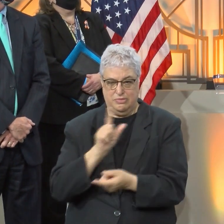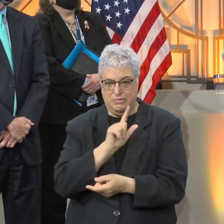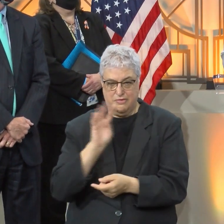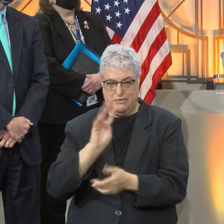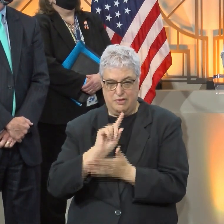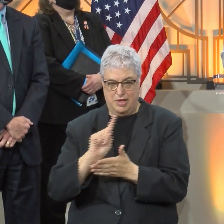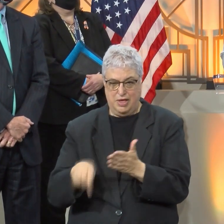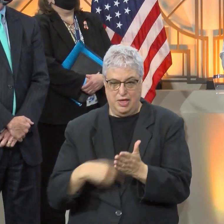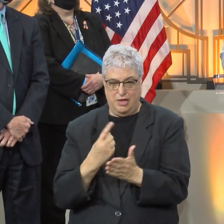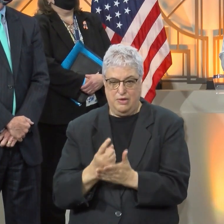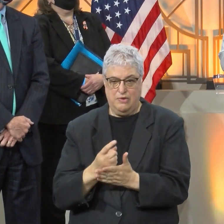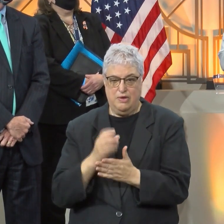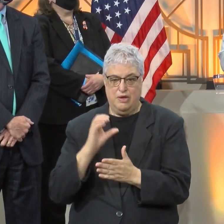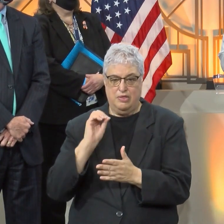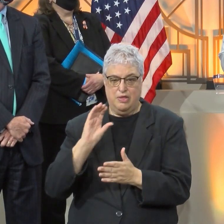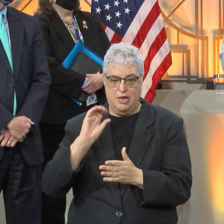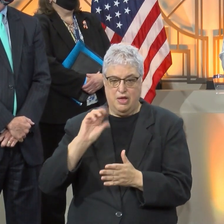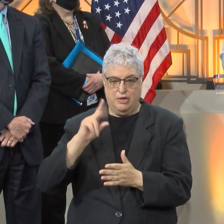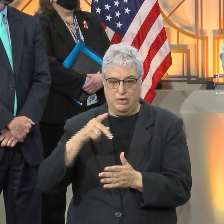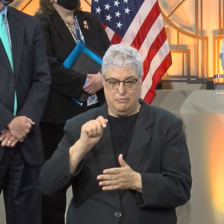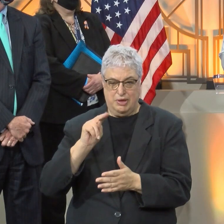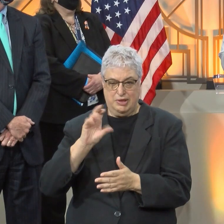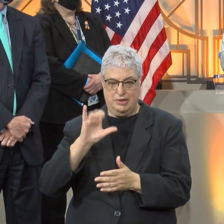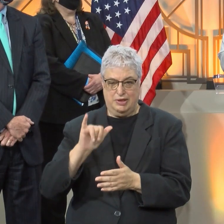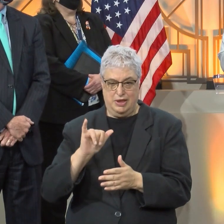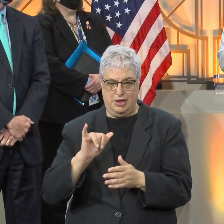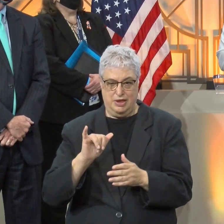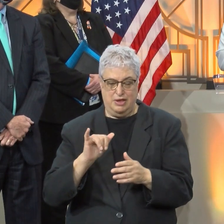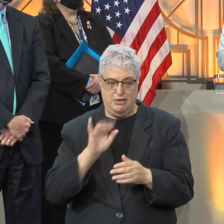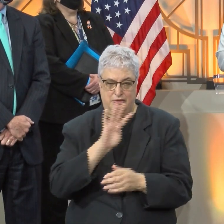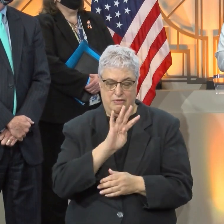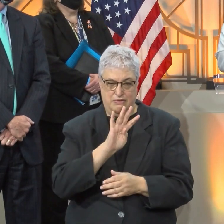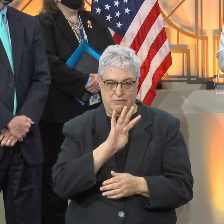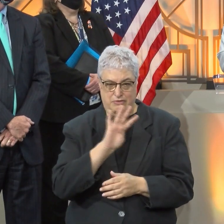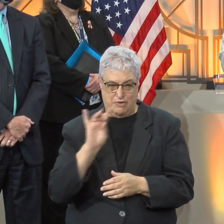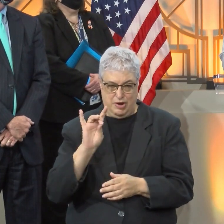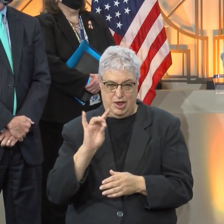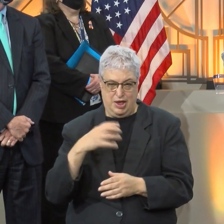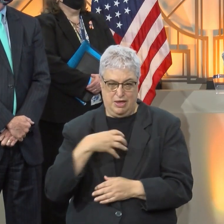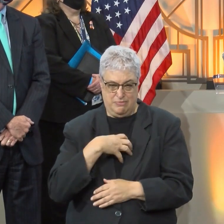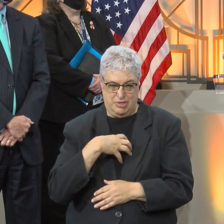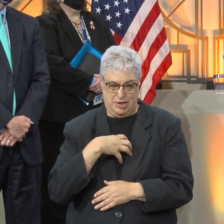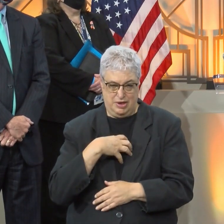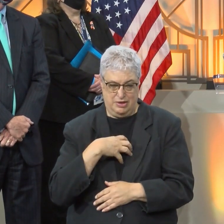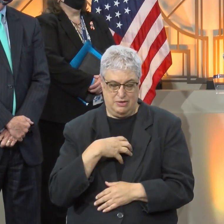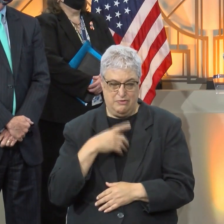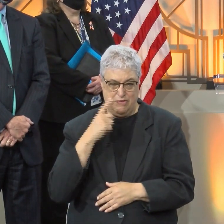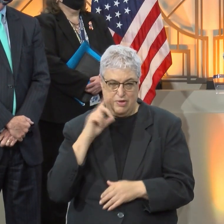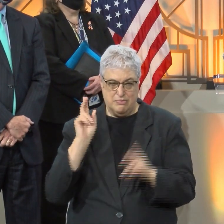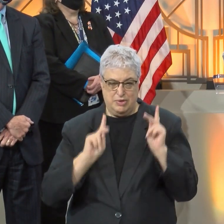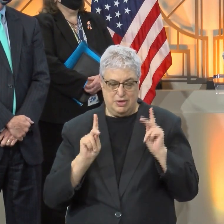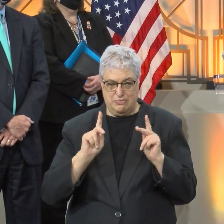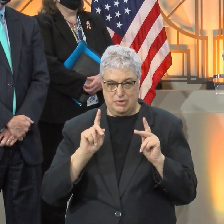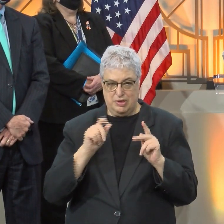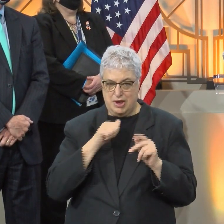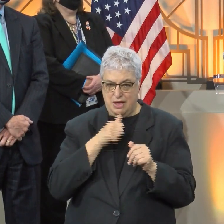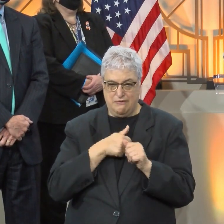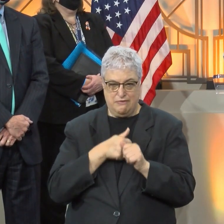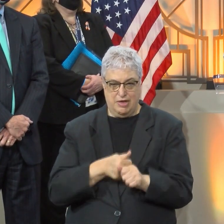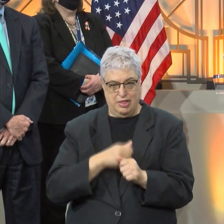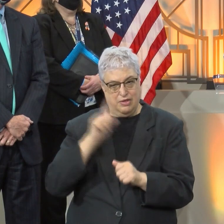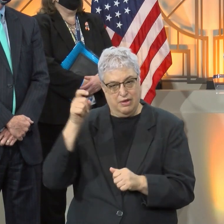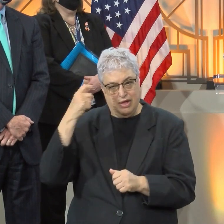regards to our occupancy task force, we've responded to 48 complaints for perceived violations of the governor's order,